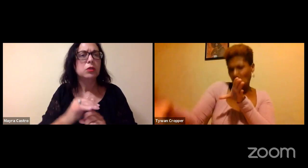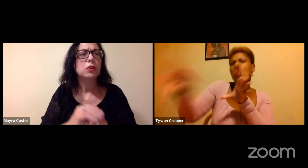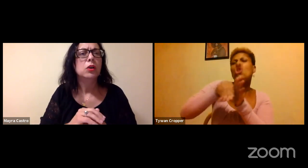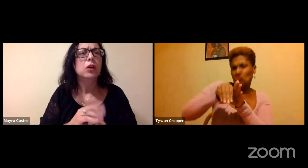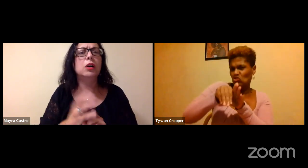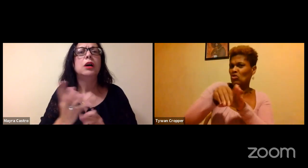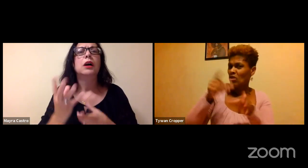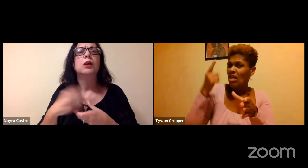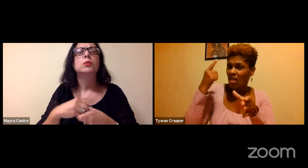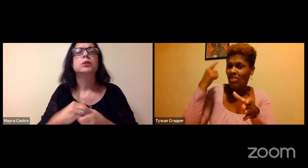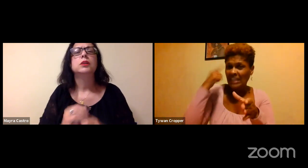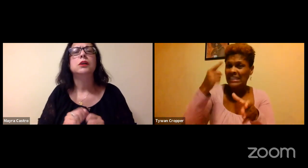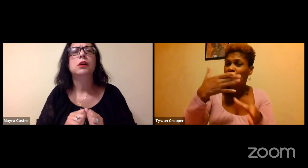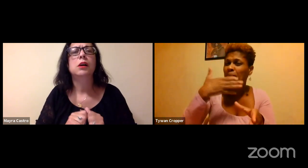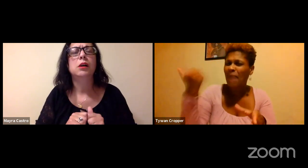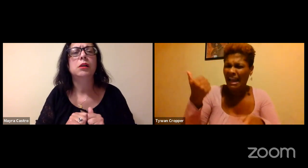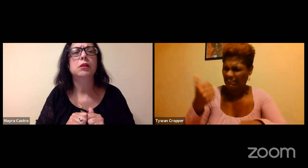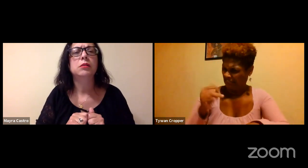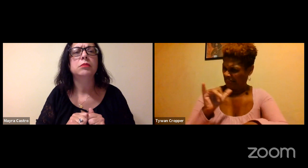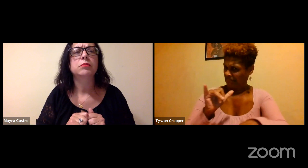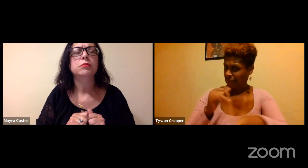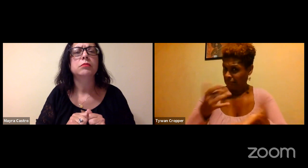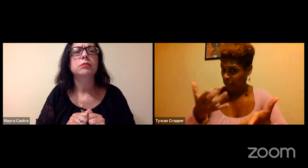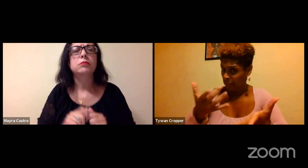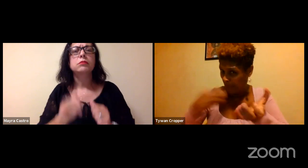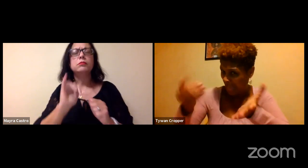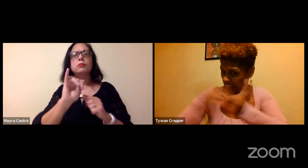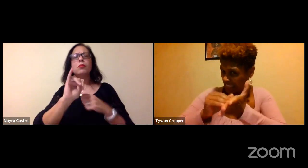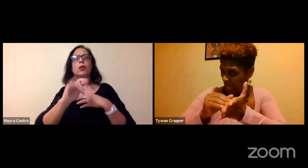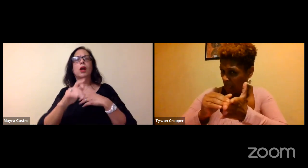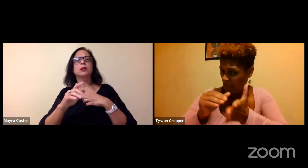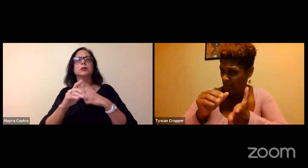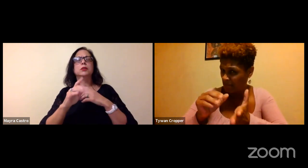You like the word inclusivity more.